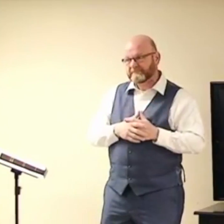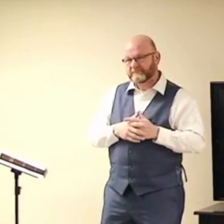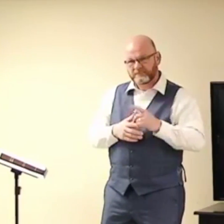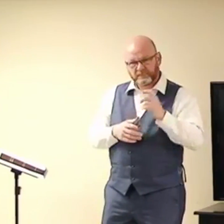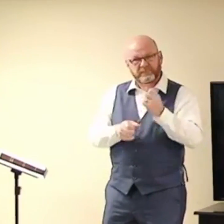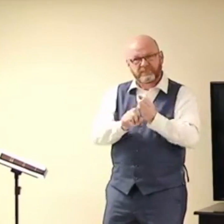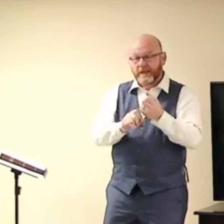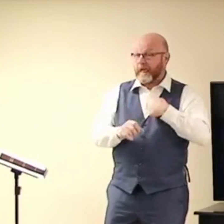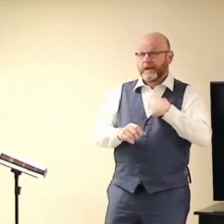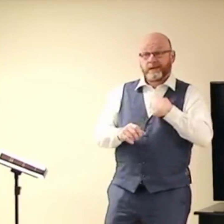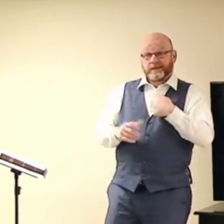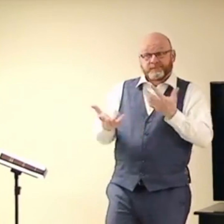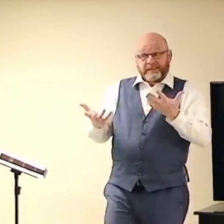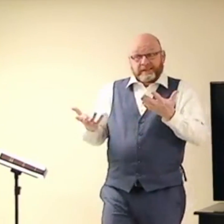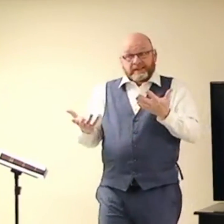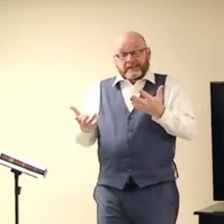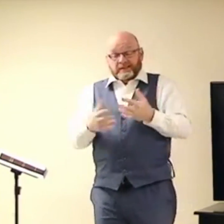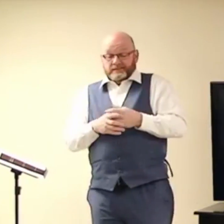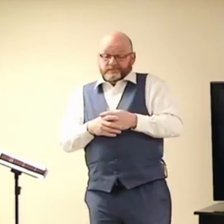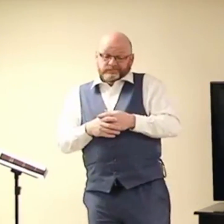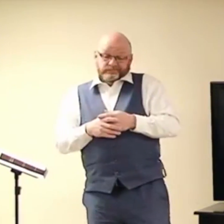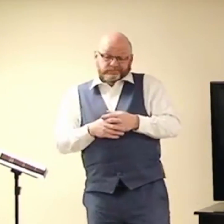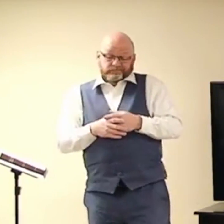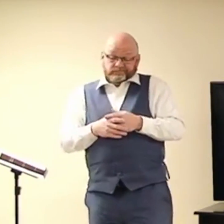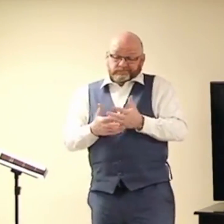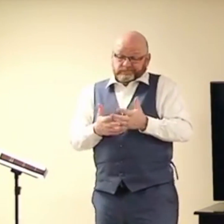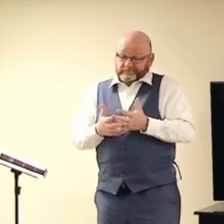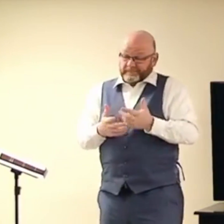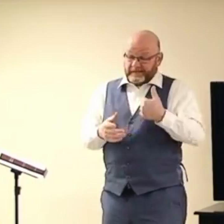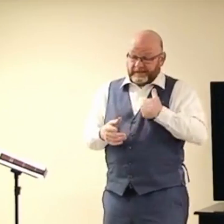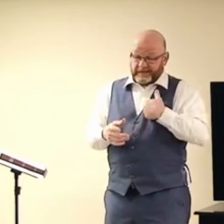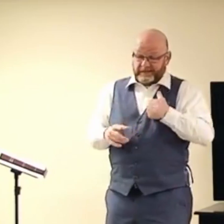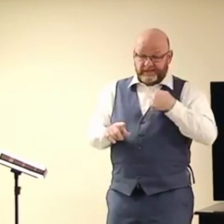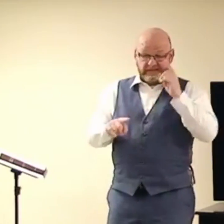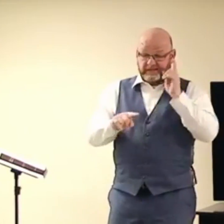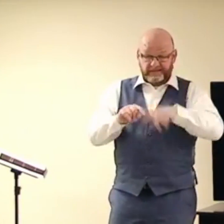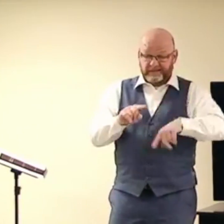But what I'm saying is maybe you need to search your heart and be sure